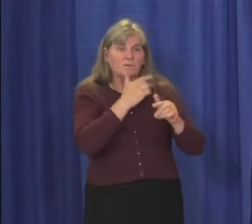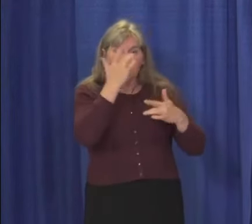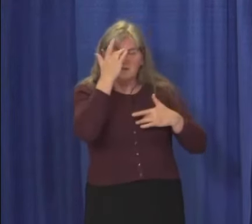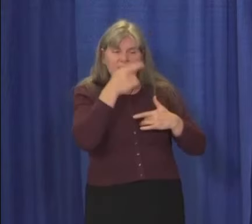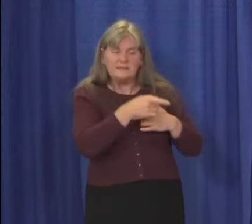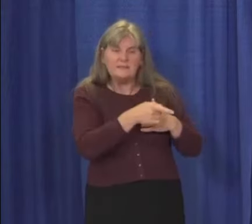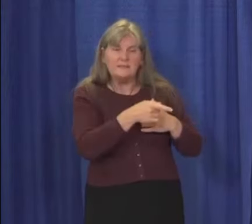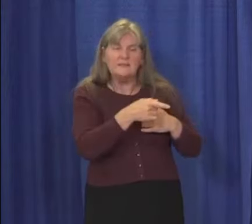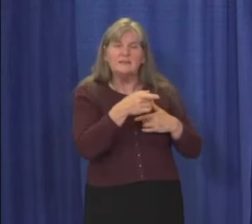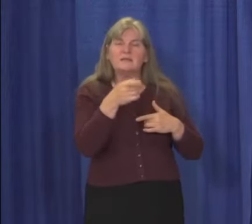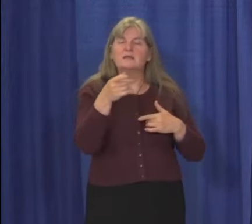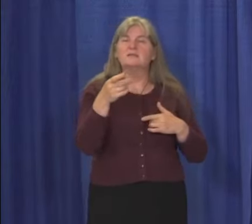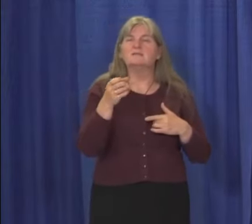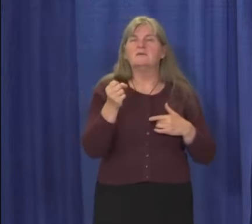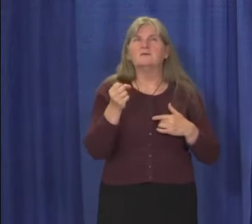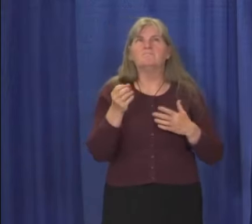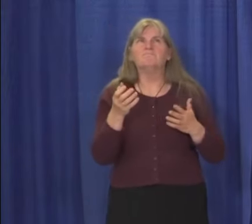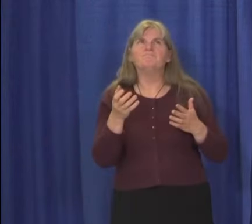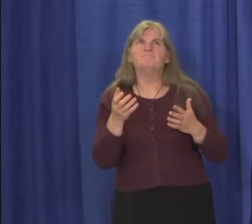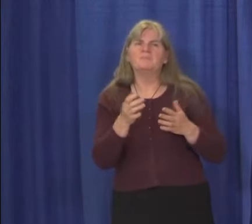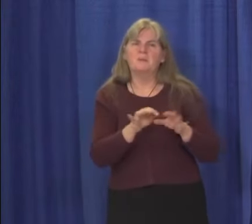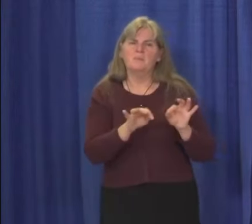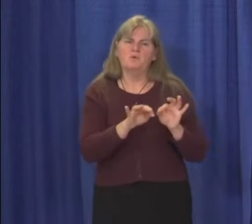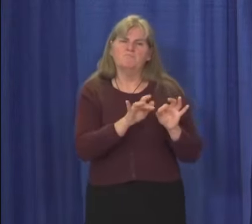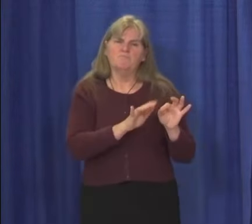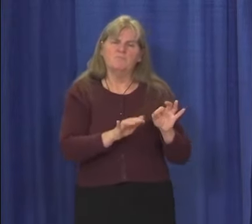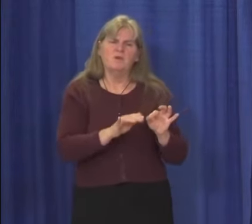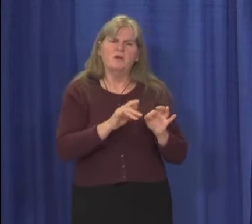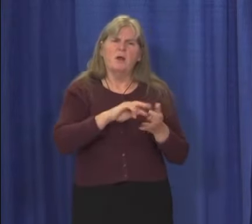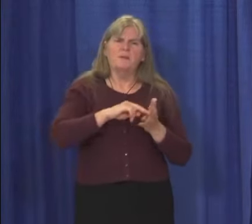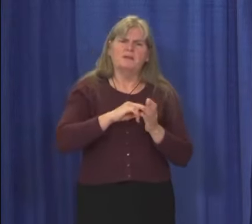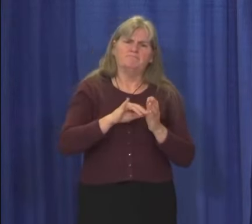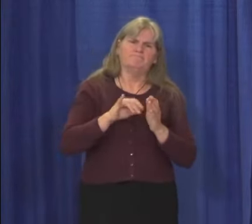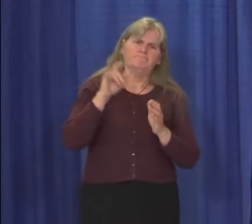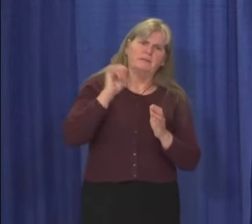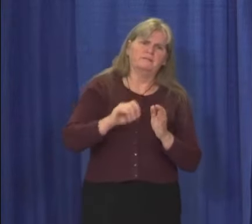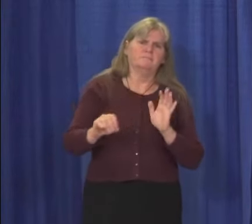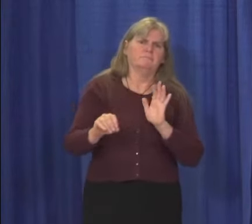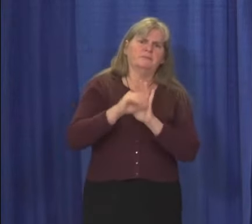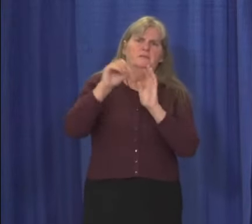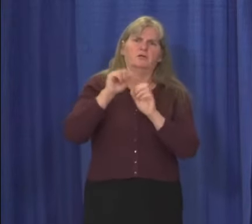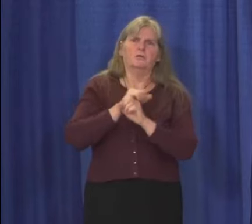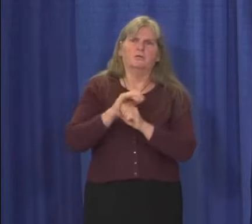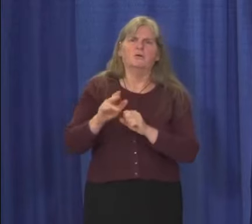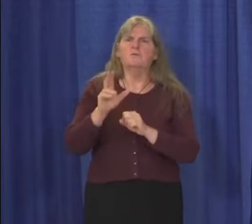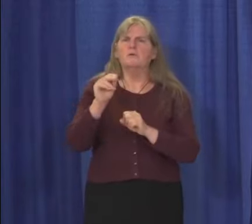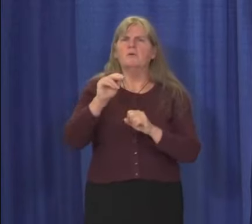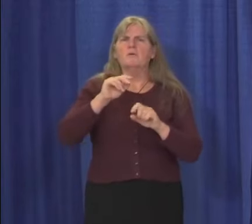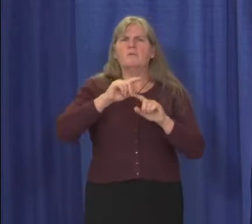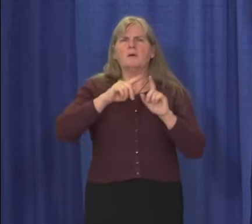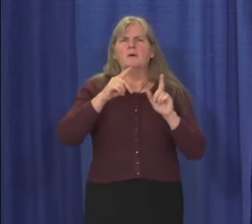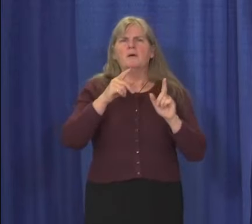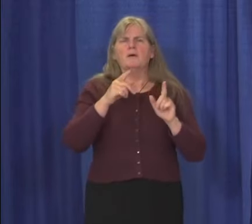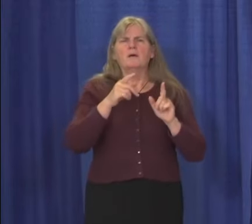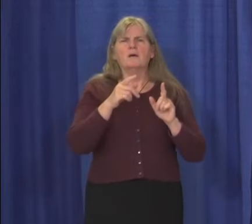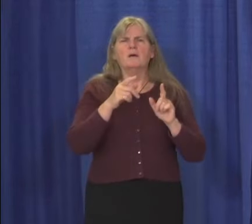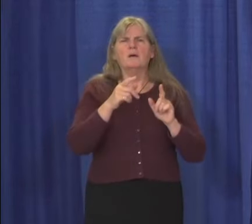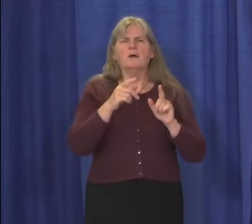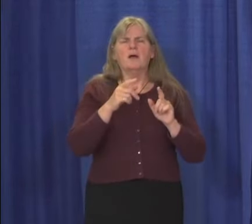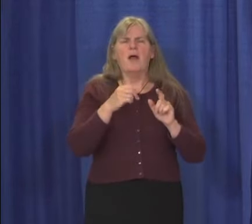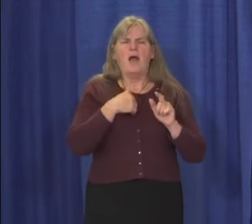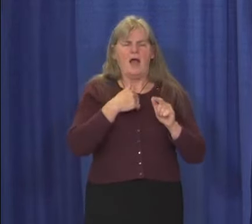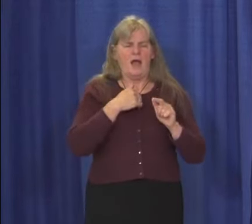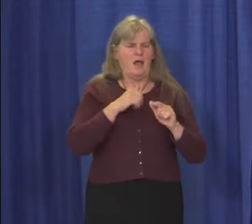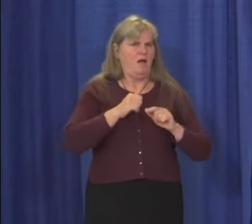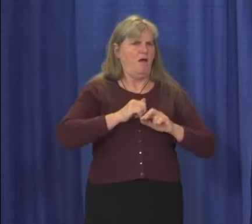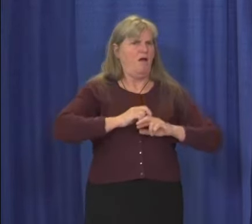does not mean that we have to be necessarily to zero active cases. I think it means that we have all of the